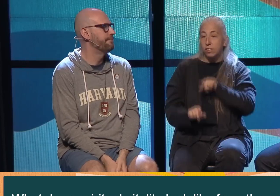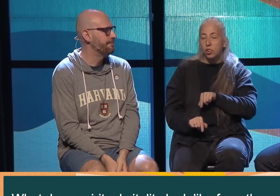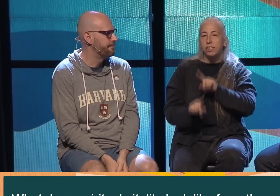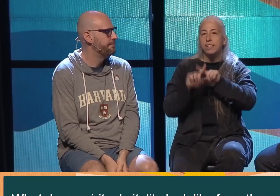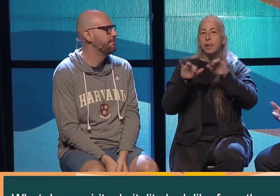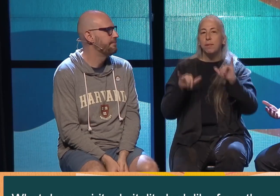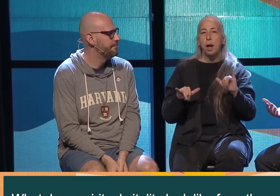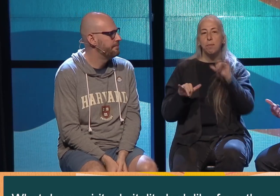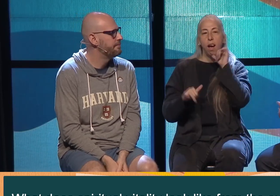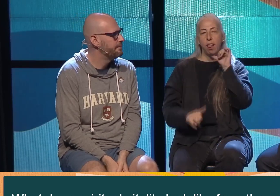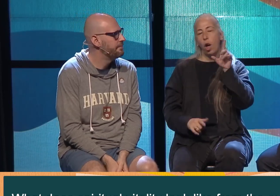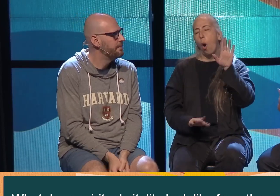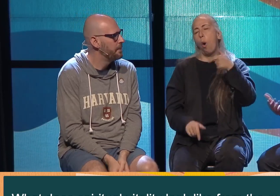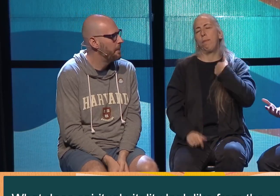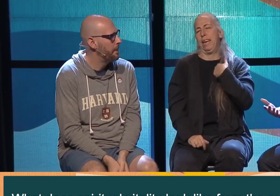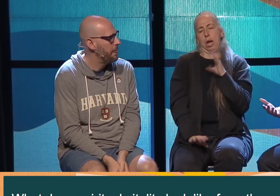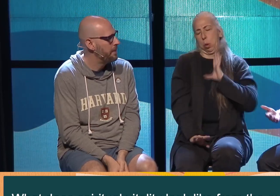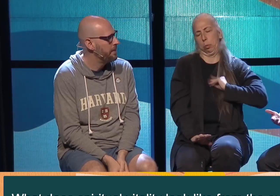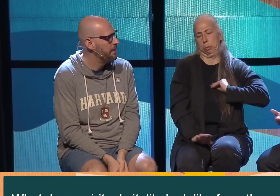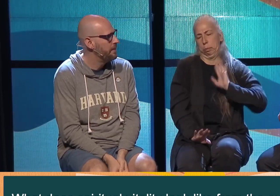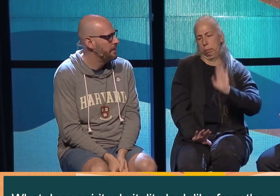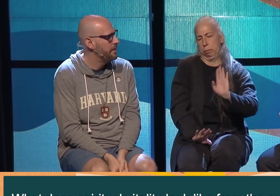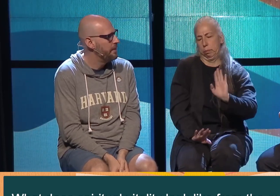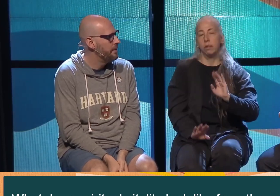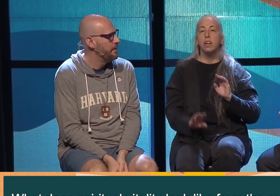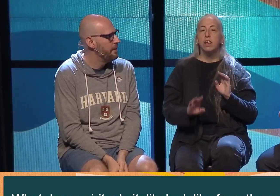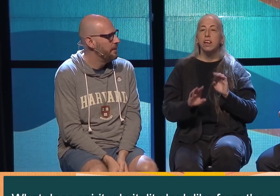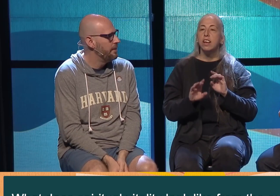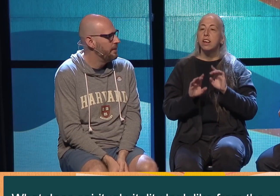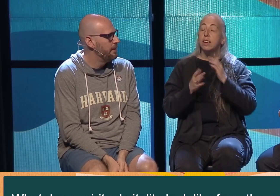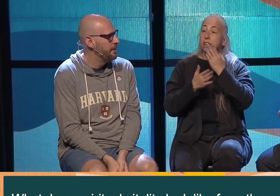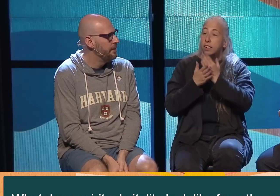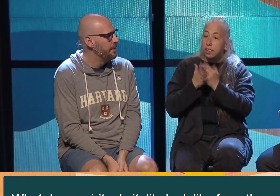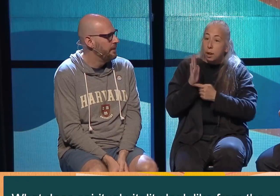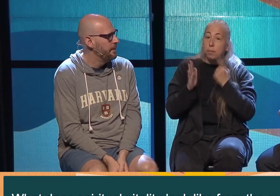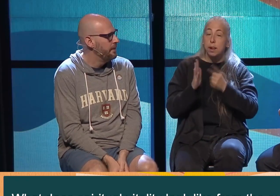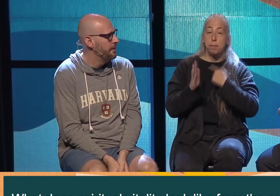ourselves. So like there's people who I meet who